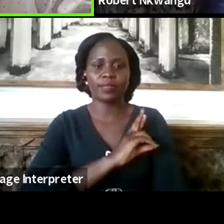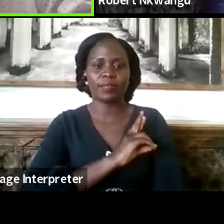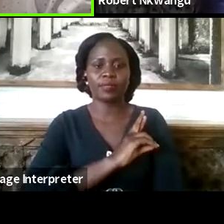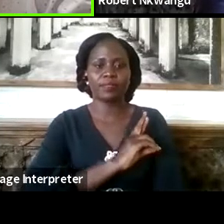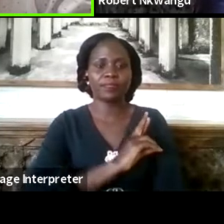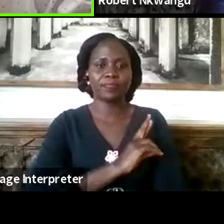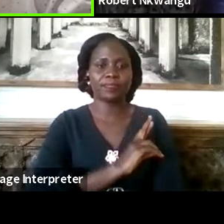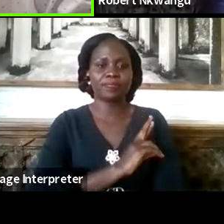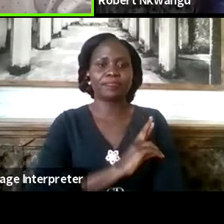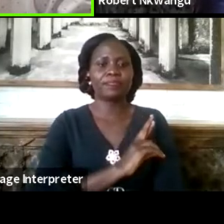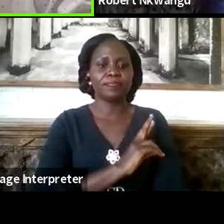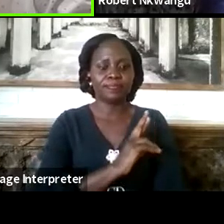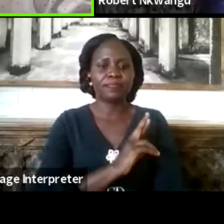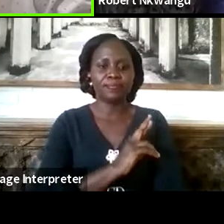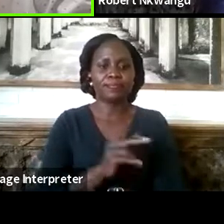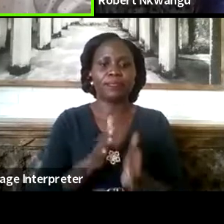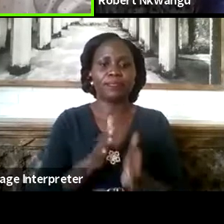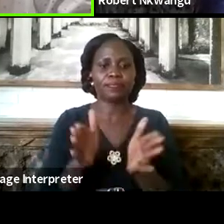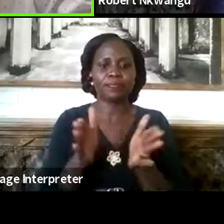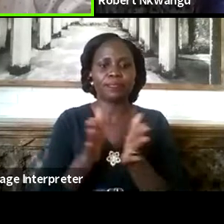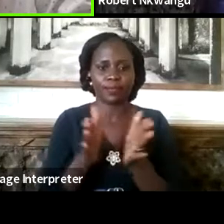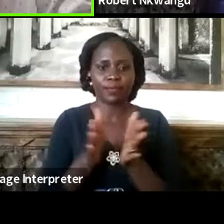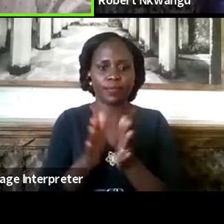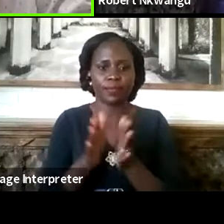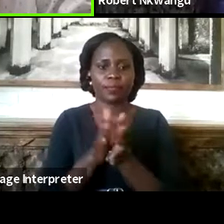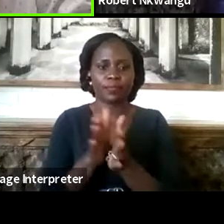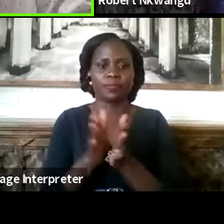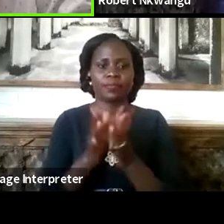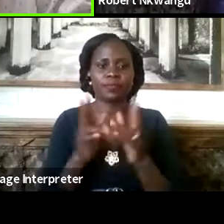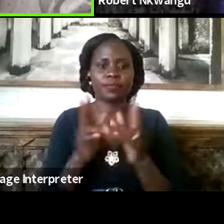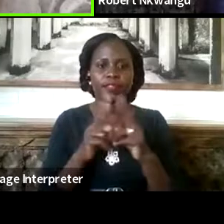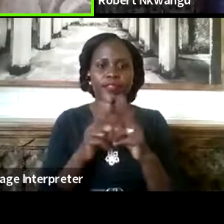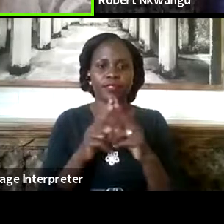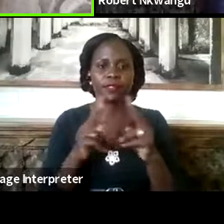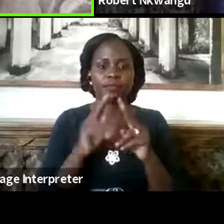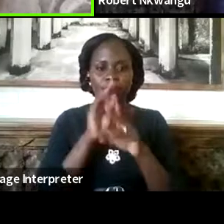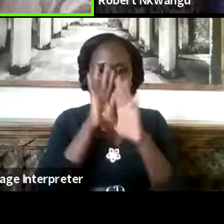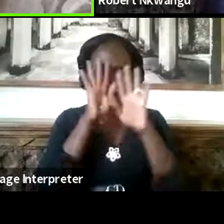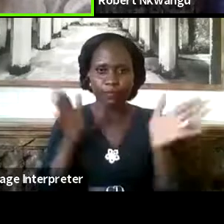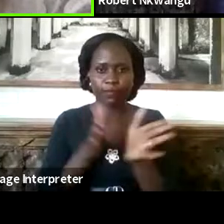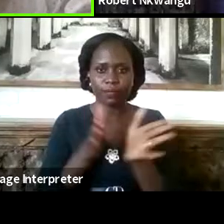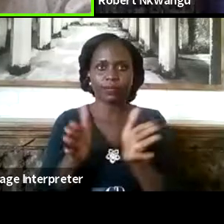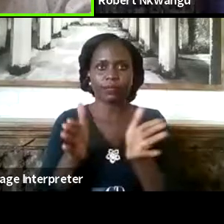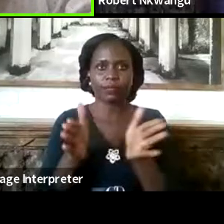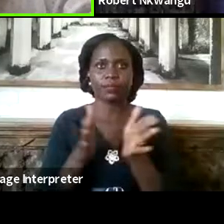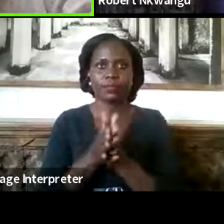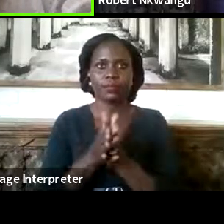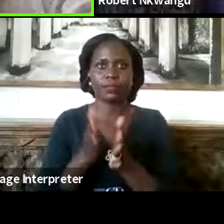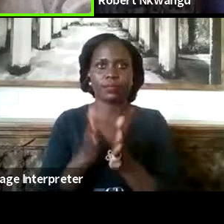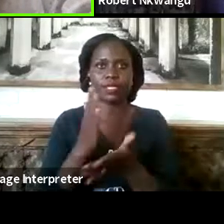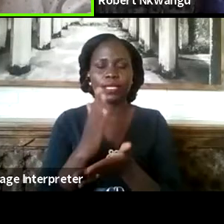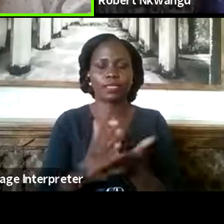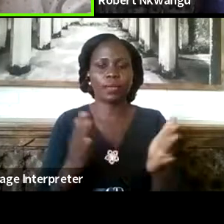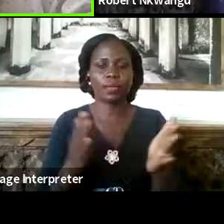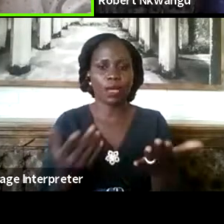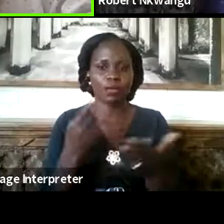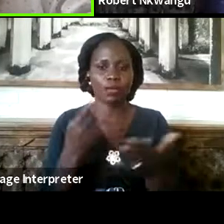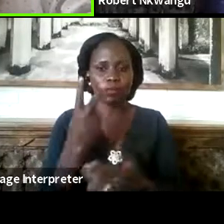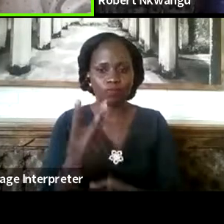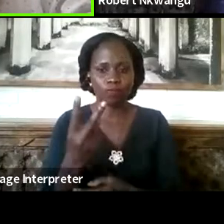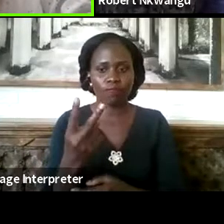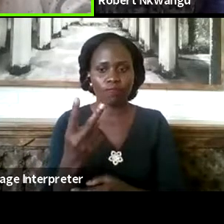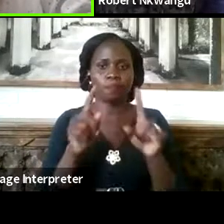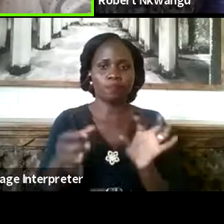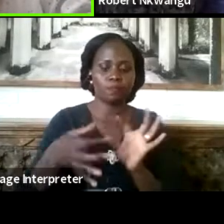this very good explanation. And I think somehow these two questions are related, because